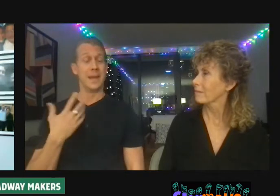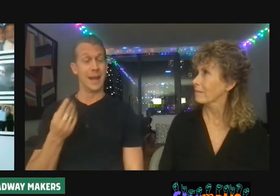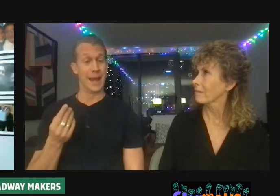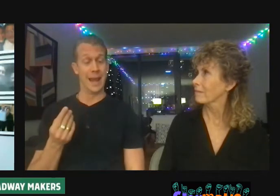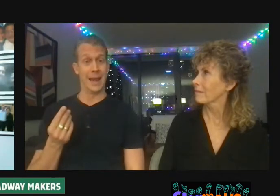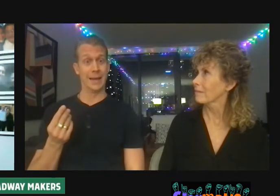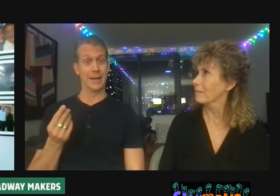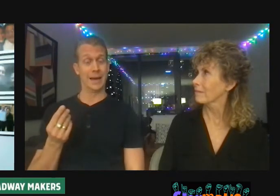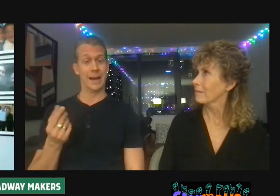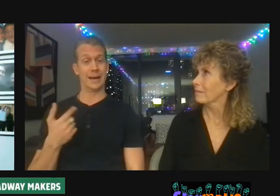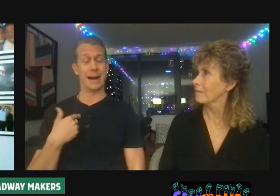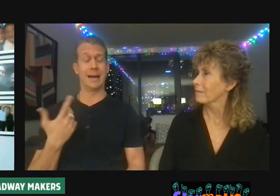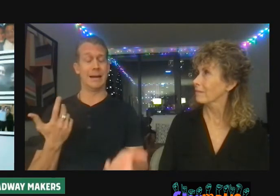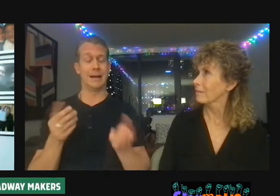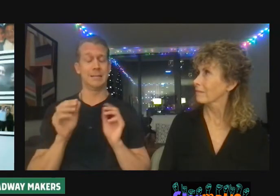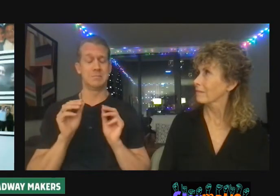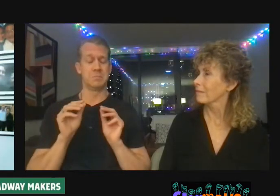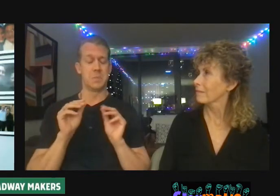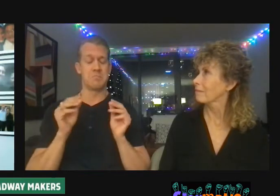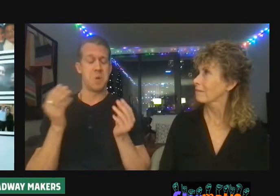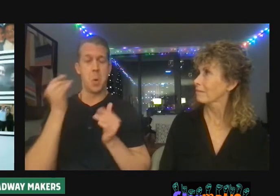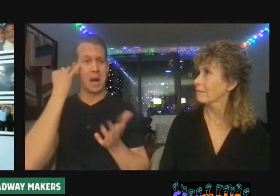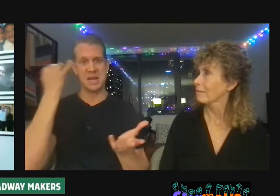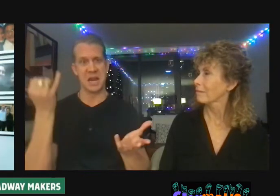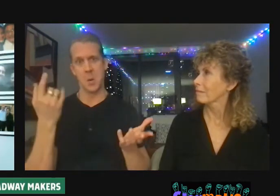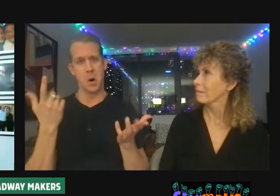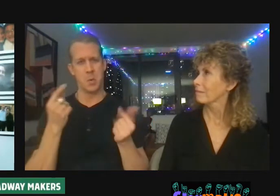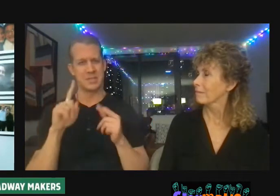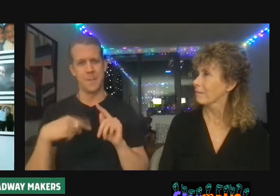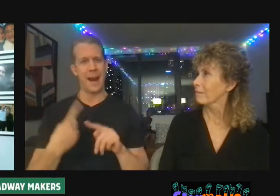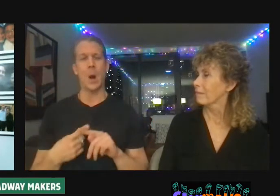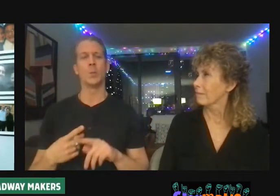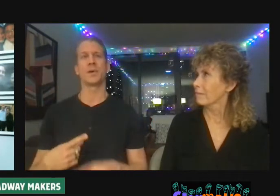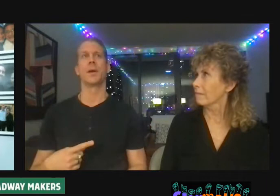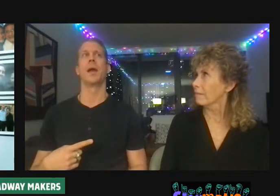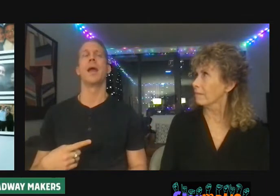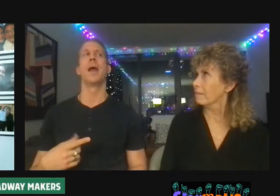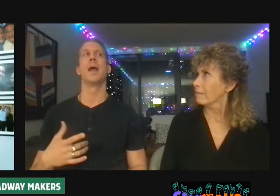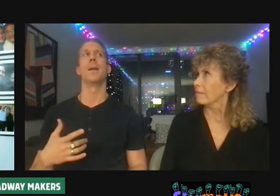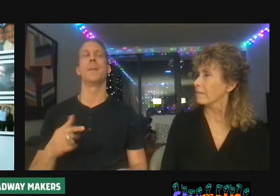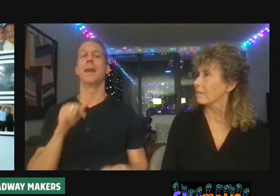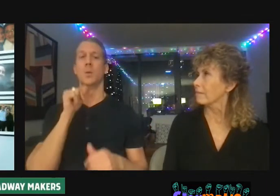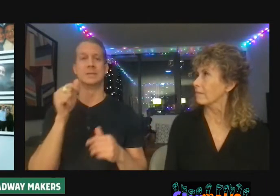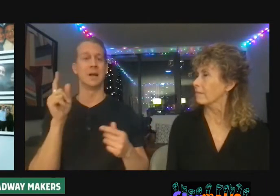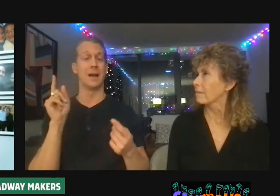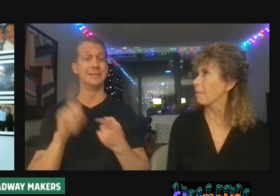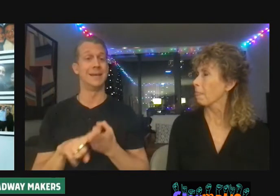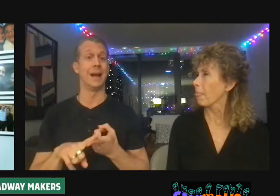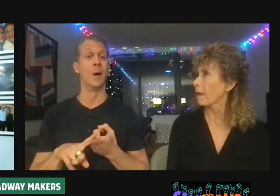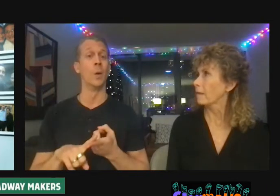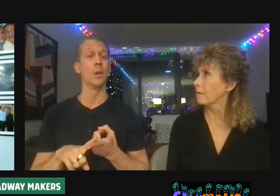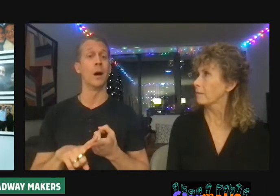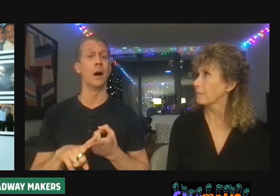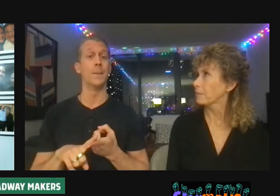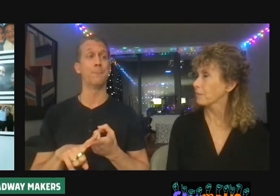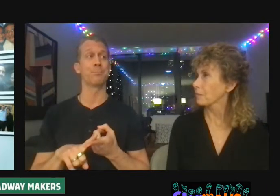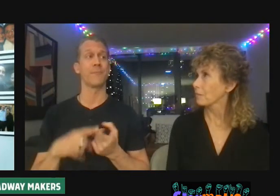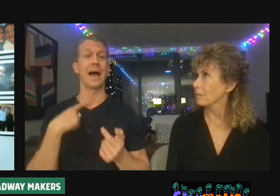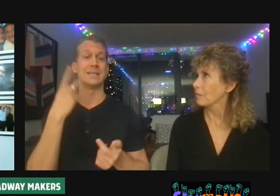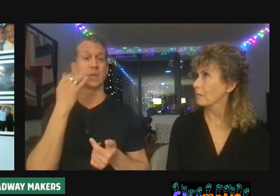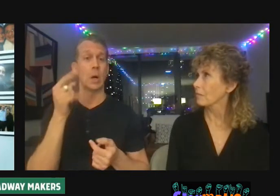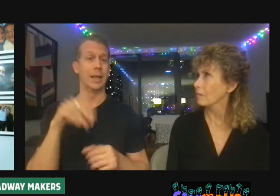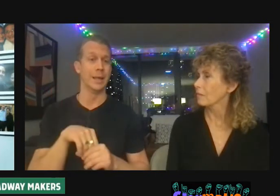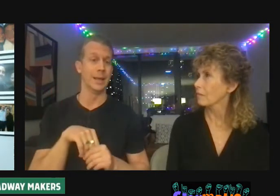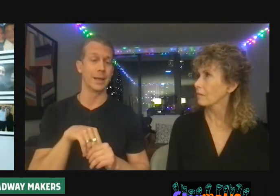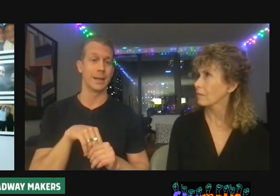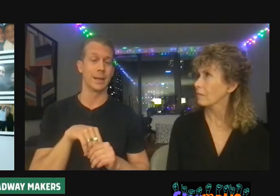with me, and I had no idea what it was about. And it was not until